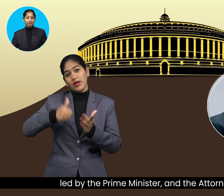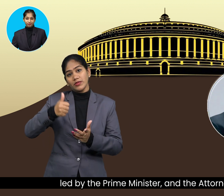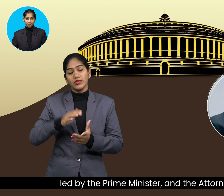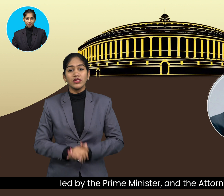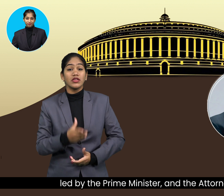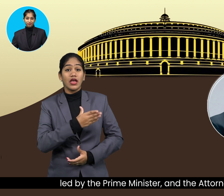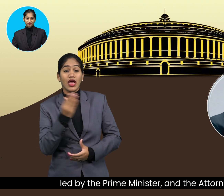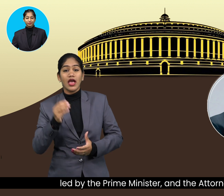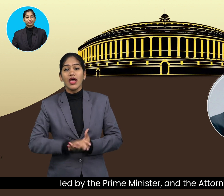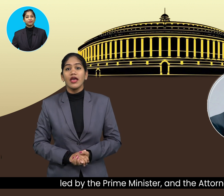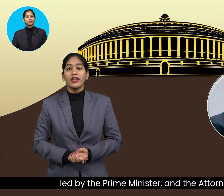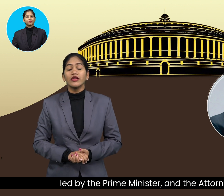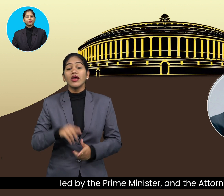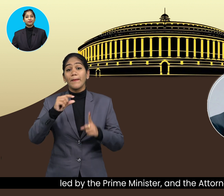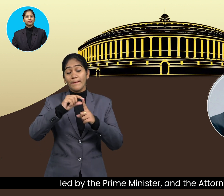General.